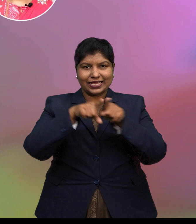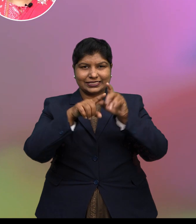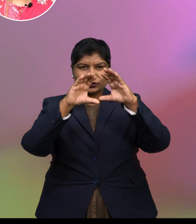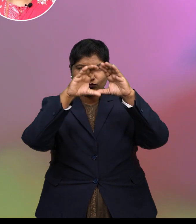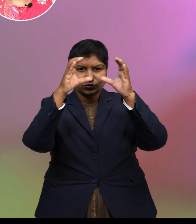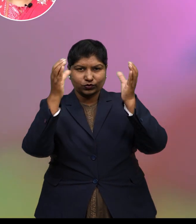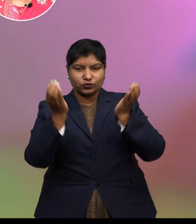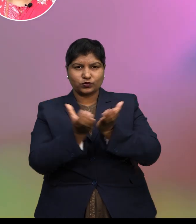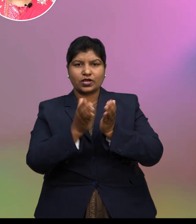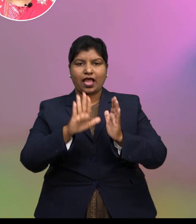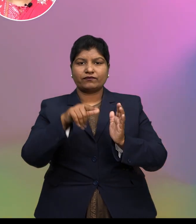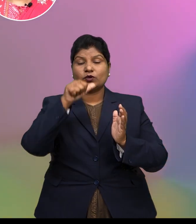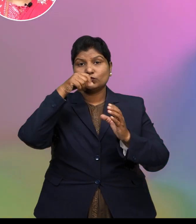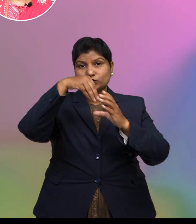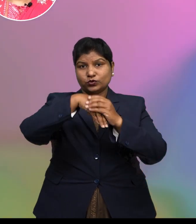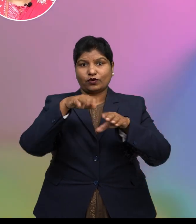breaks,